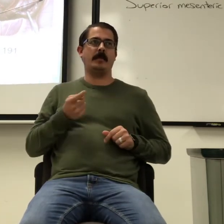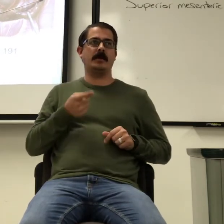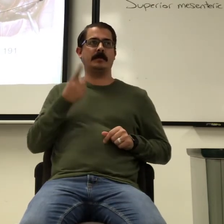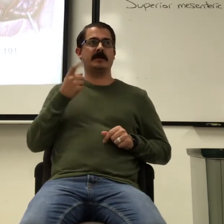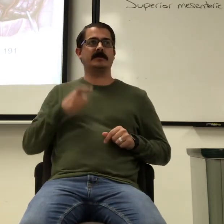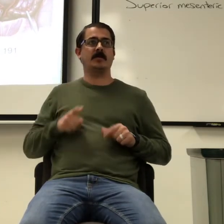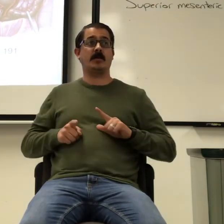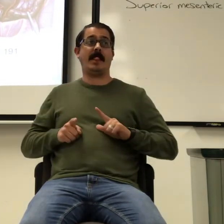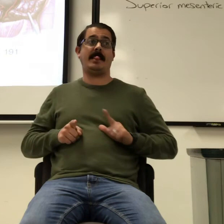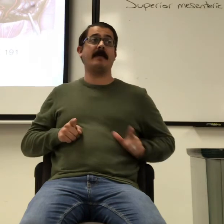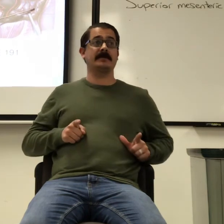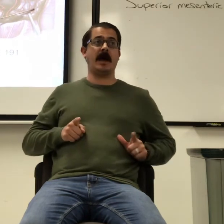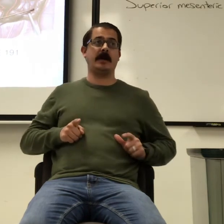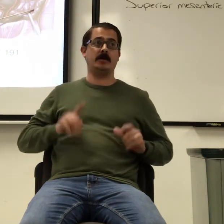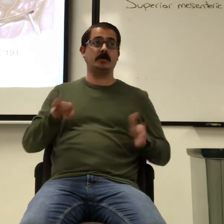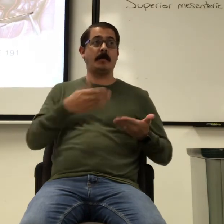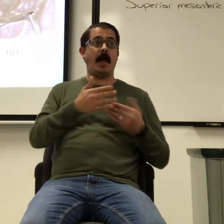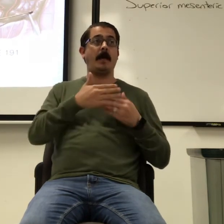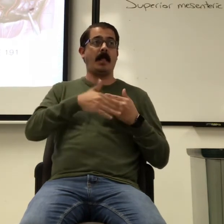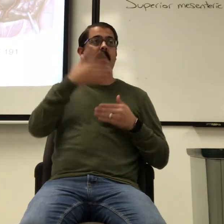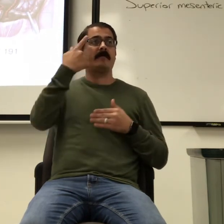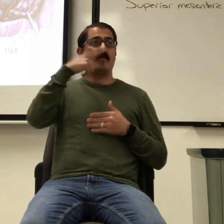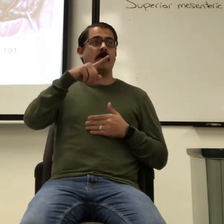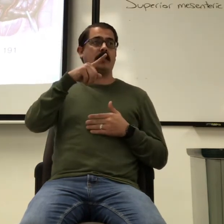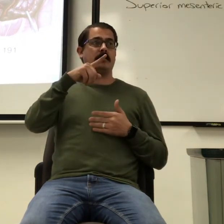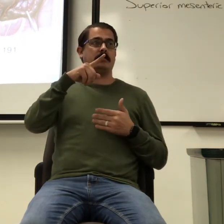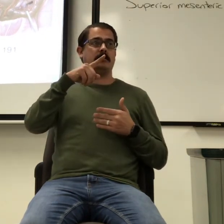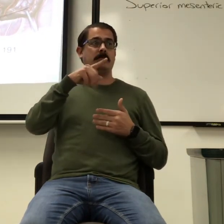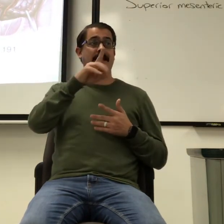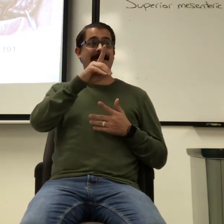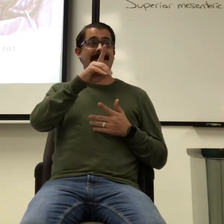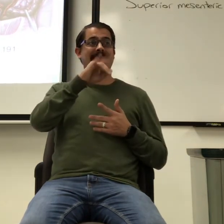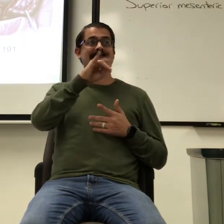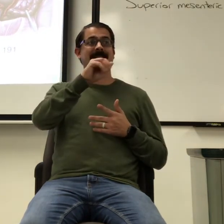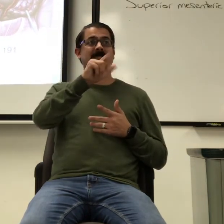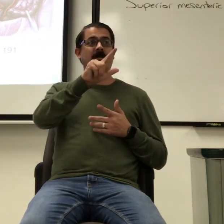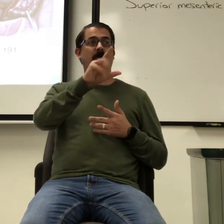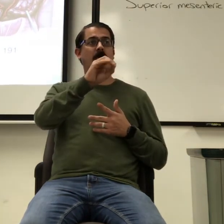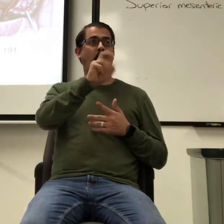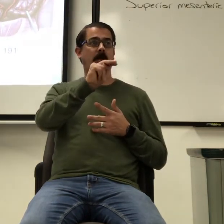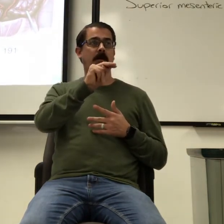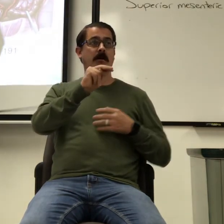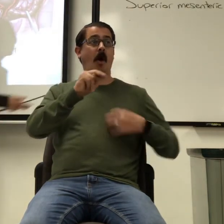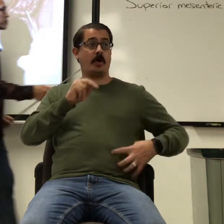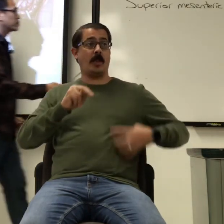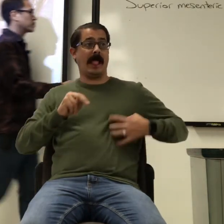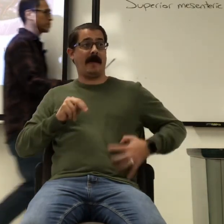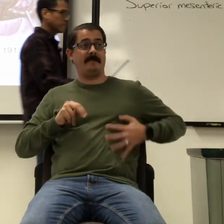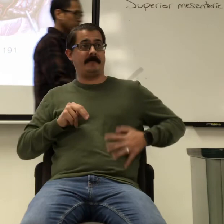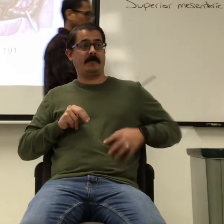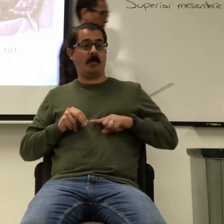to the left side to supply blood to the distal colon, which is on your left.